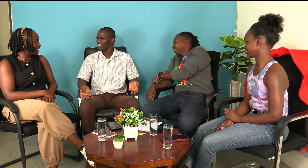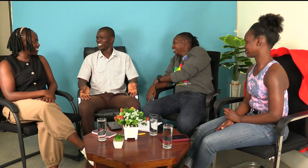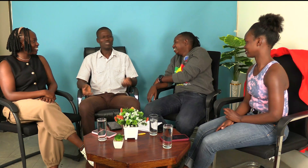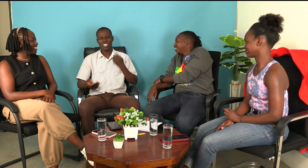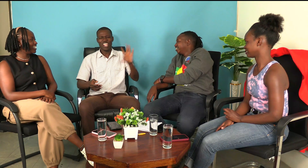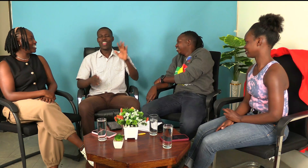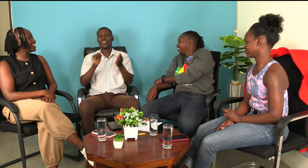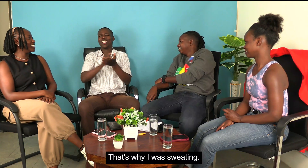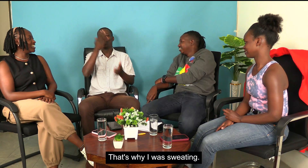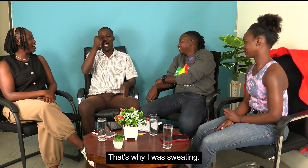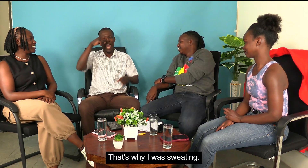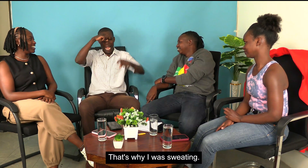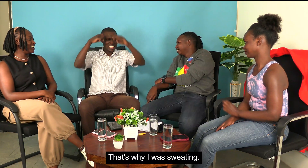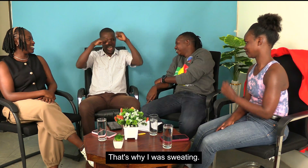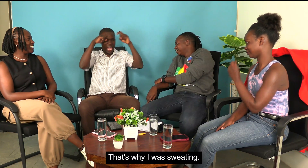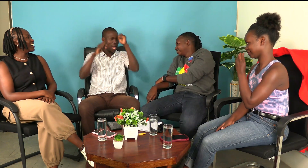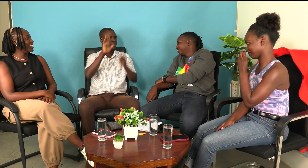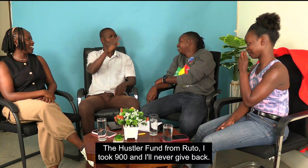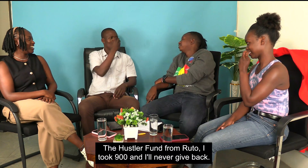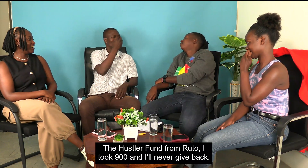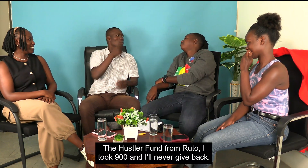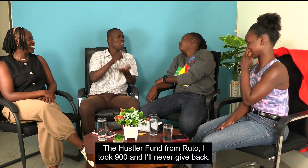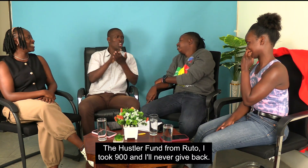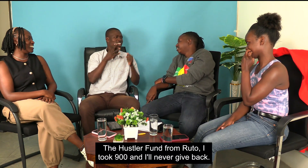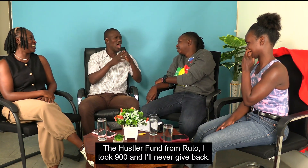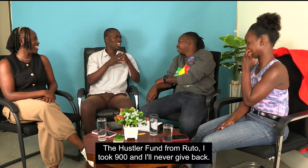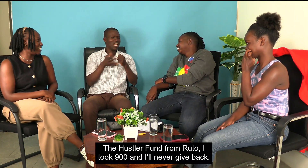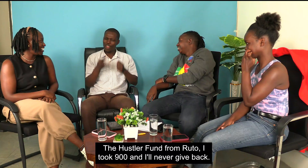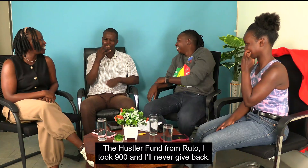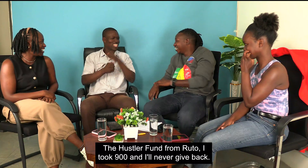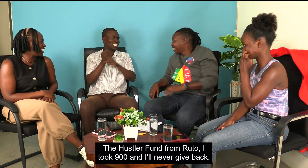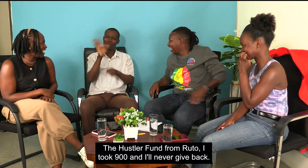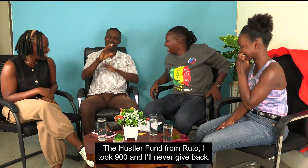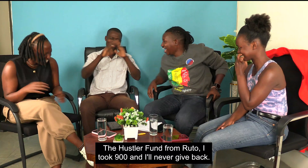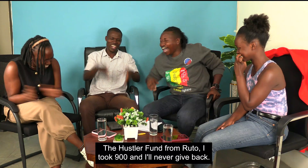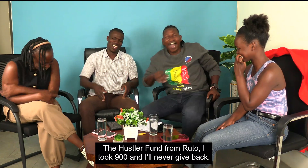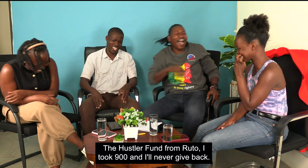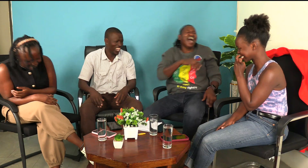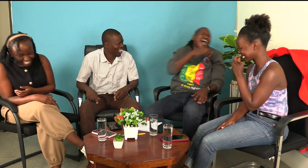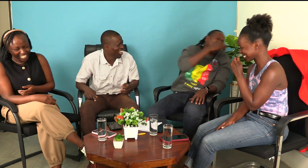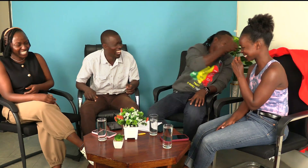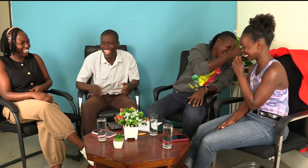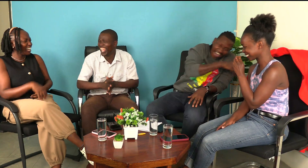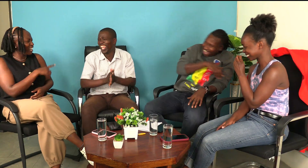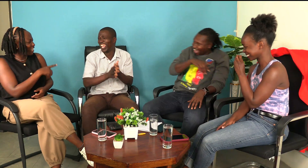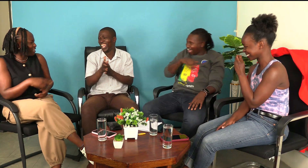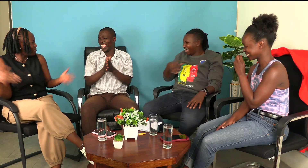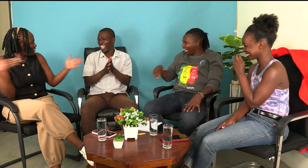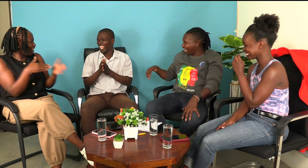Because they have really bothered me. I hate that. That's why I've really sweated with this. The hustler fund from Ruto. I took